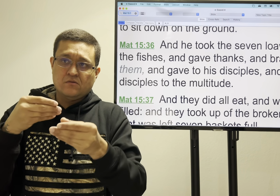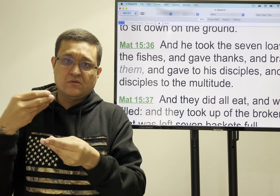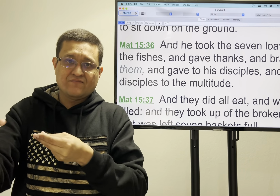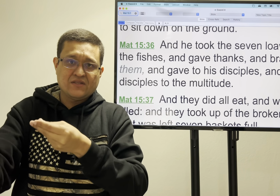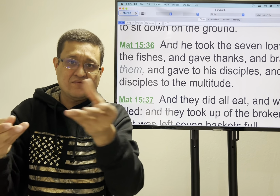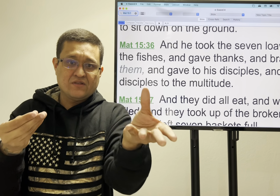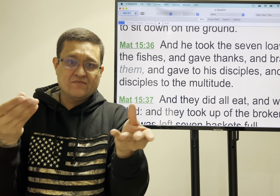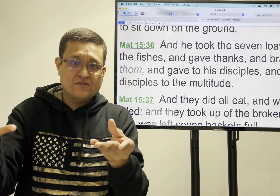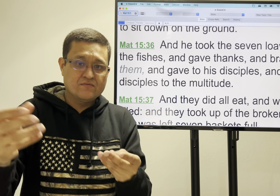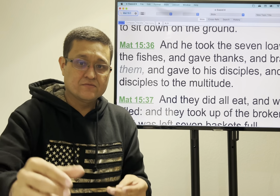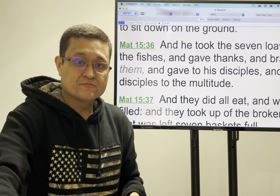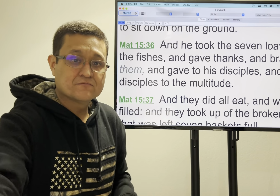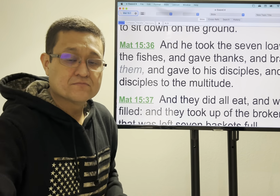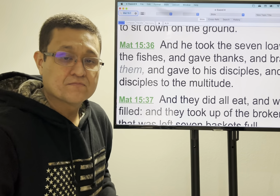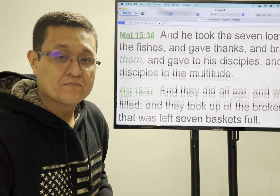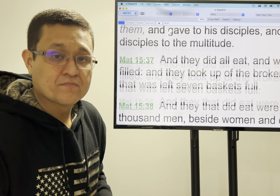And the disciples to the multitude.